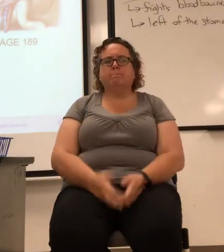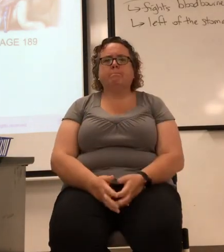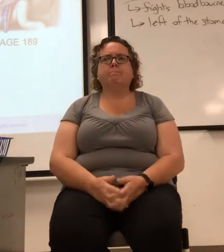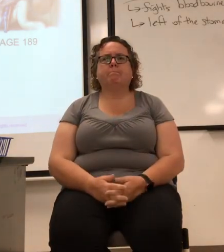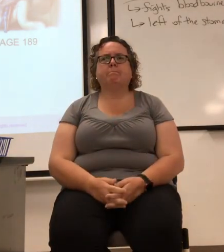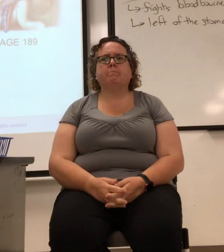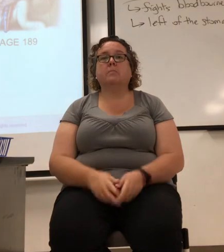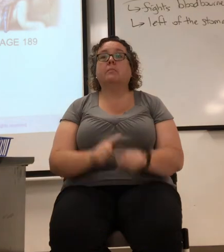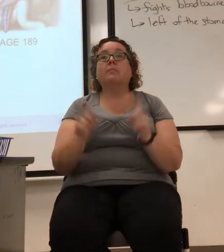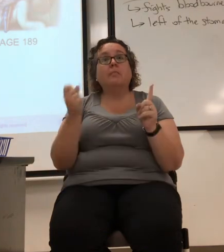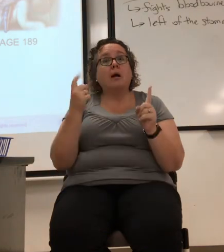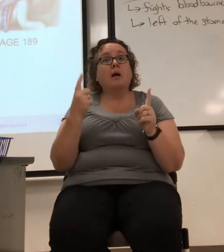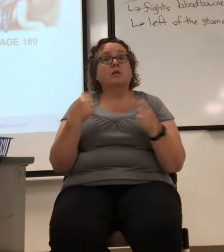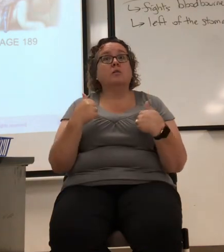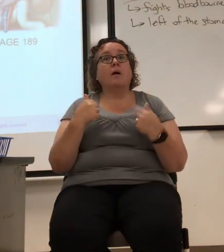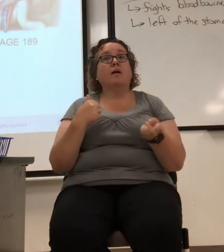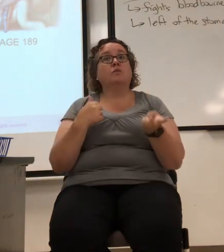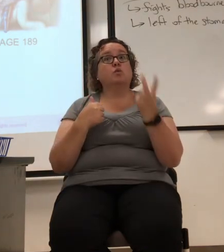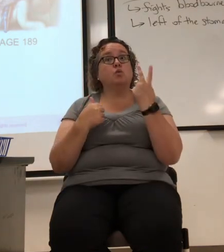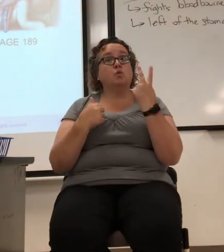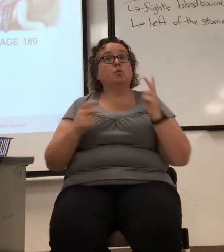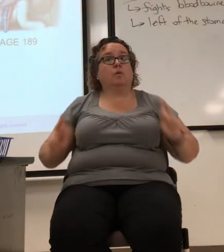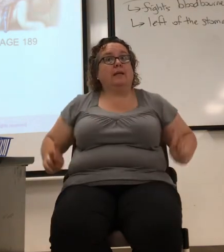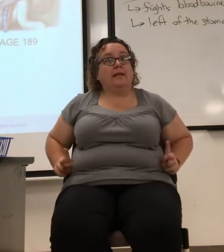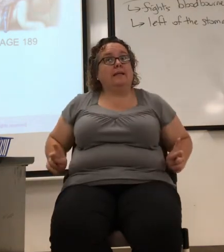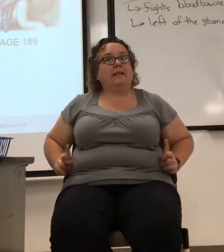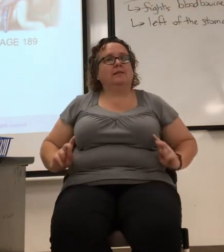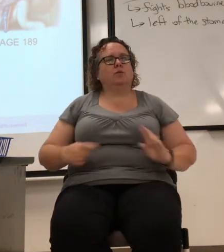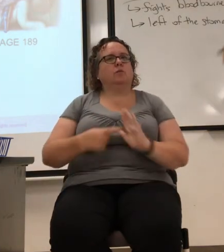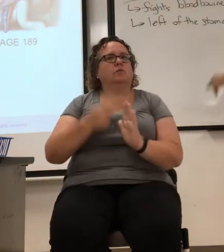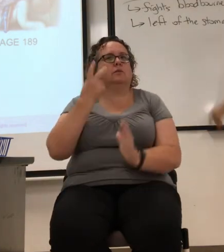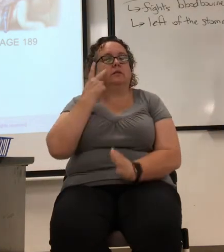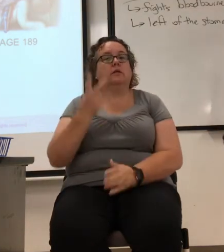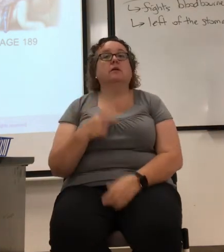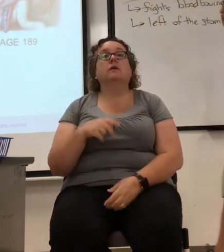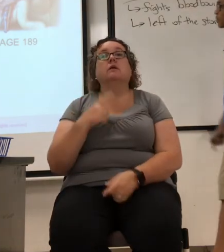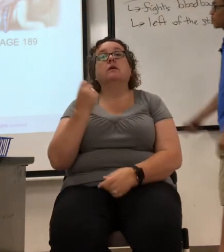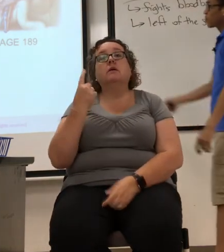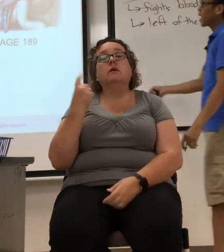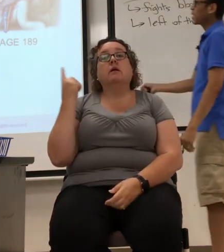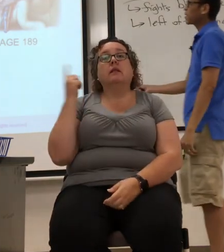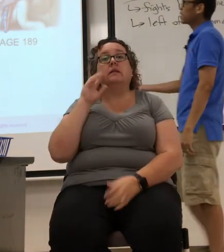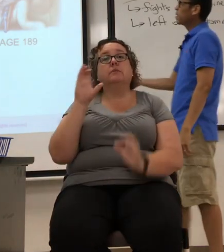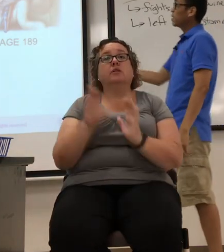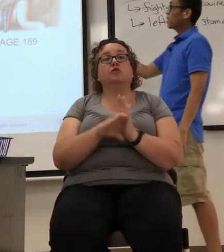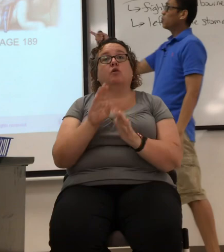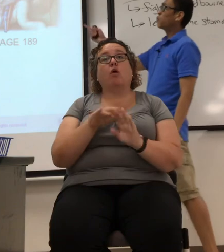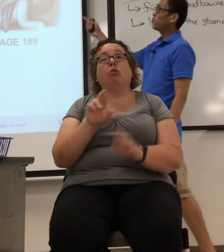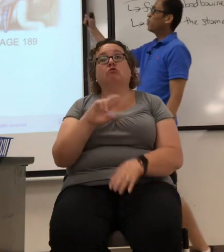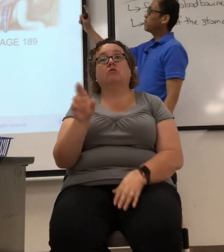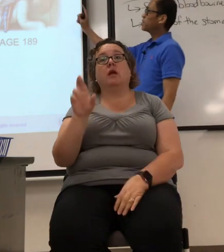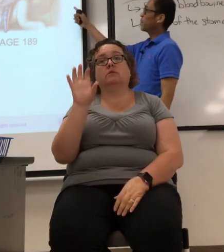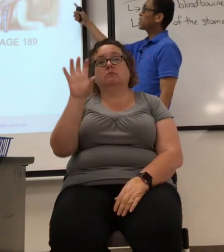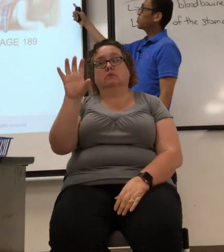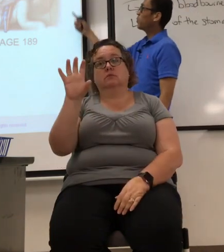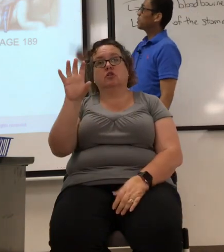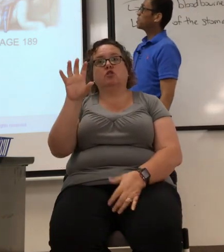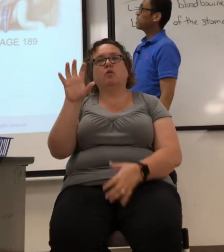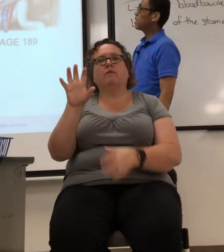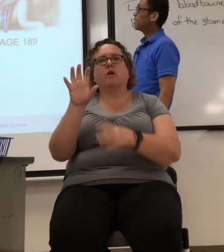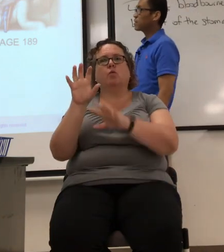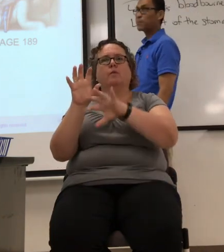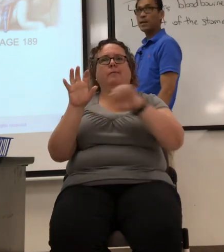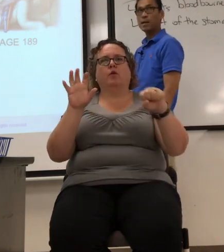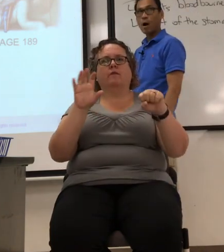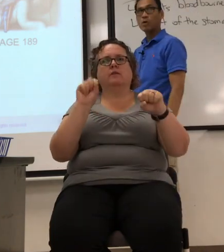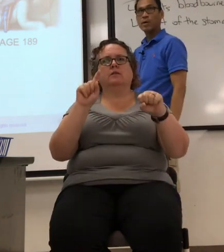Yeah, but you got two kidneys, as we'll see. Now, this picture on the right, you've removed the stomach so you can